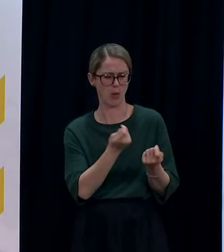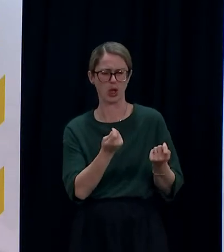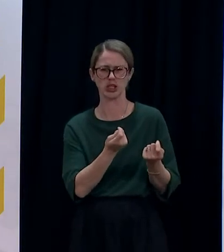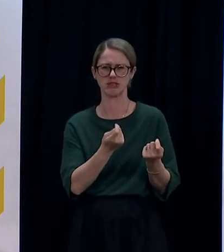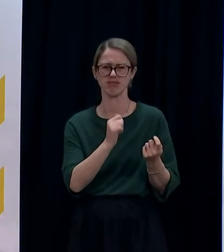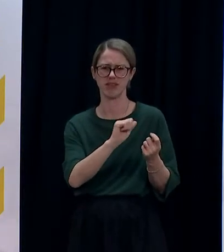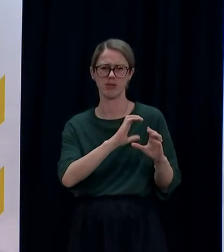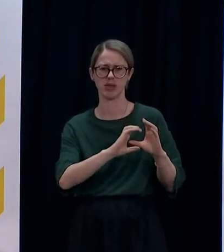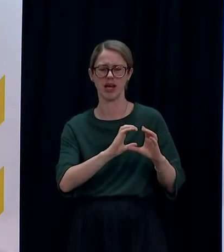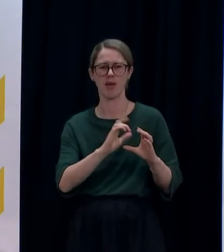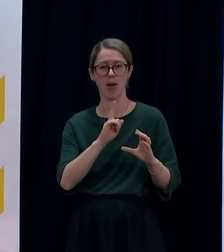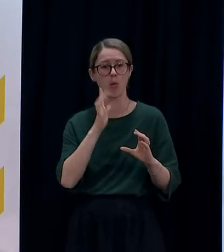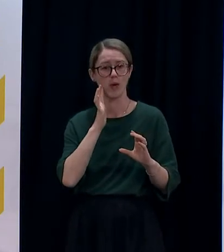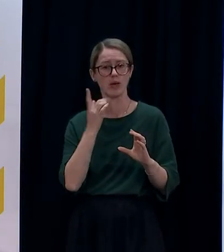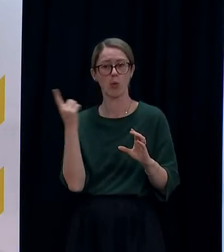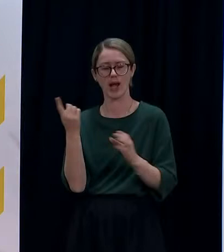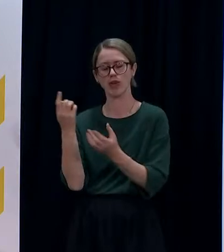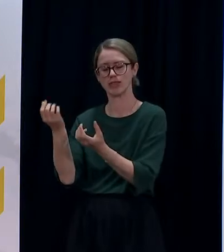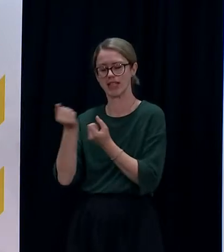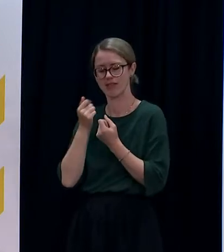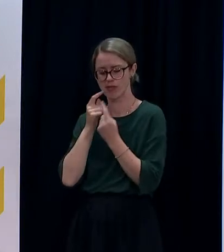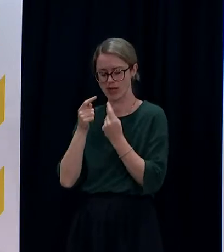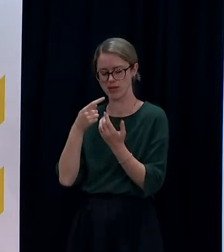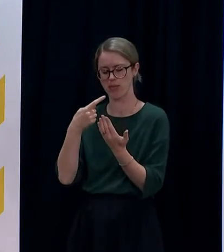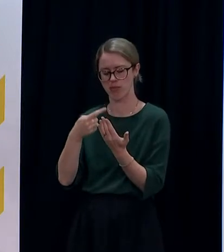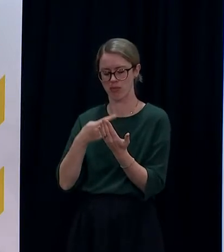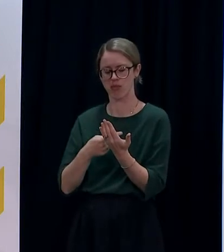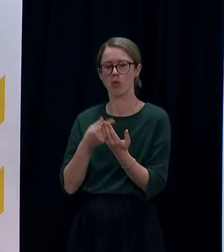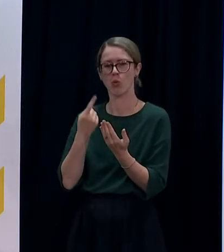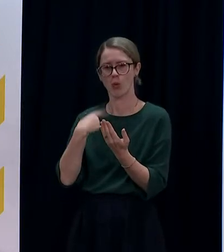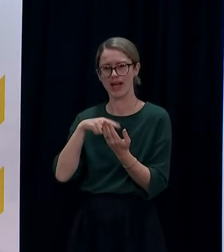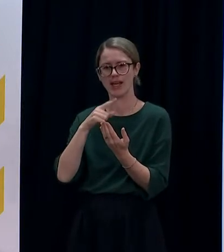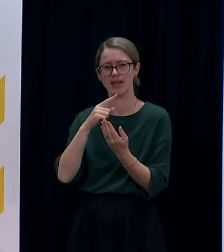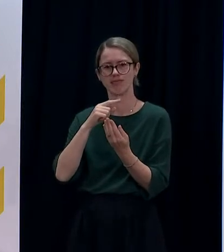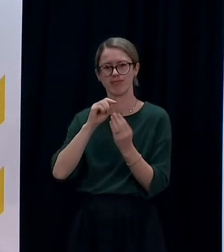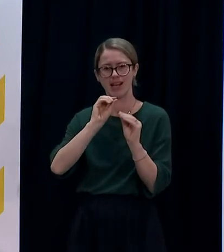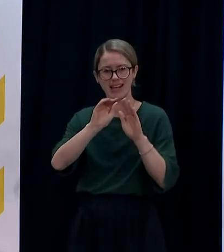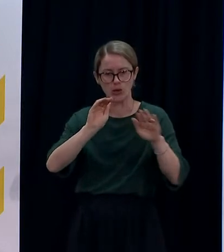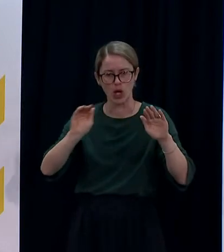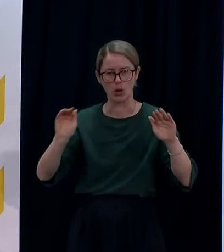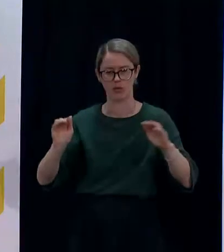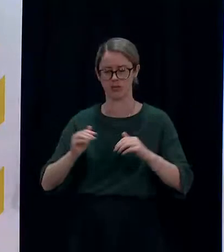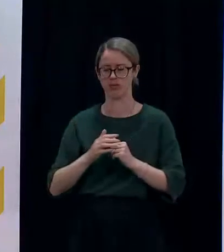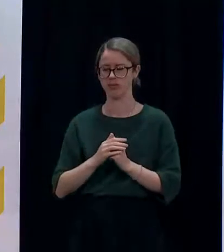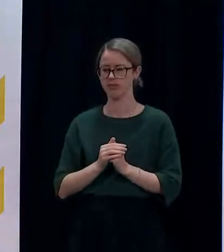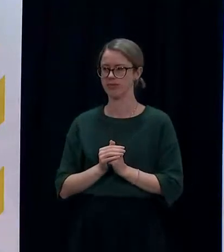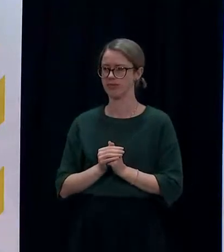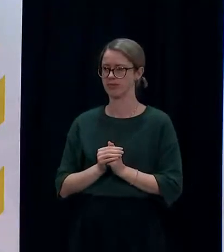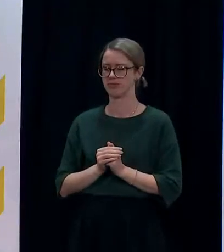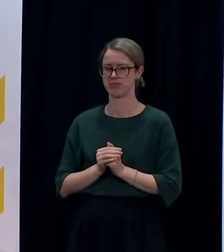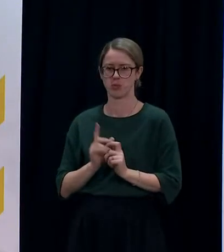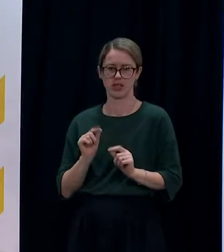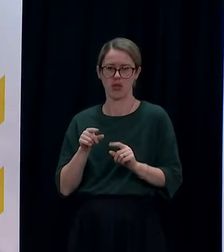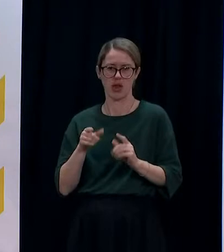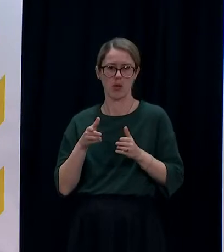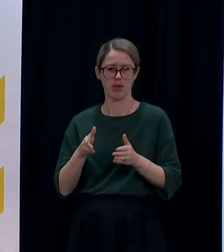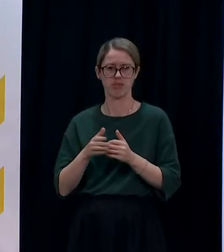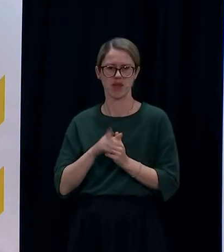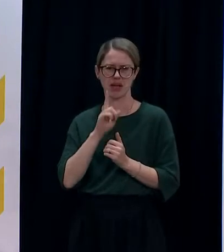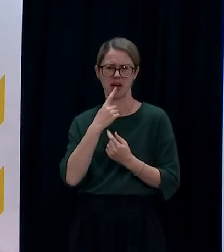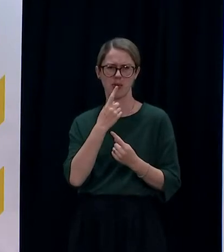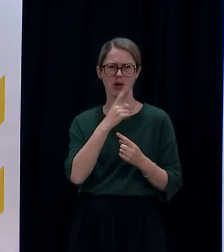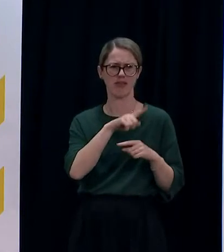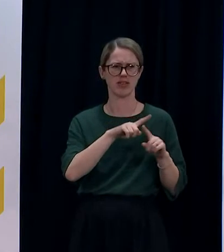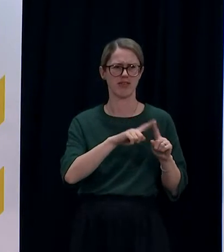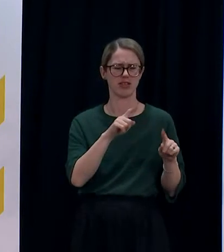communications, but as soon as we were able to talk about it, once the arrest had been completed, that's what we did. But I can't comment on